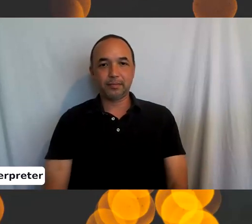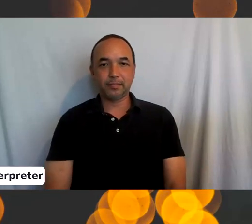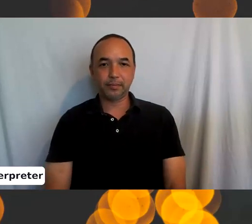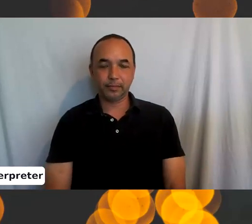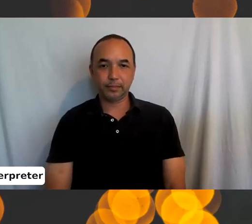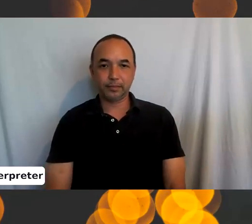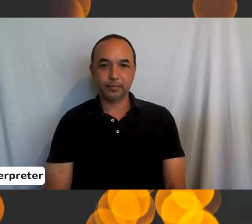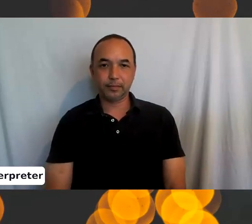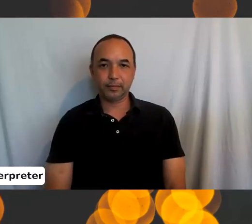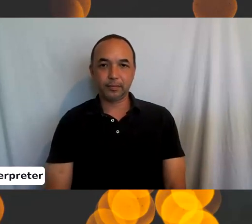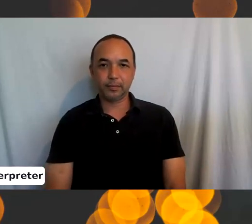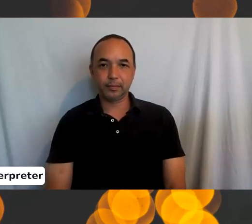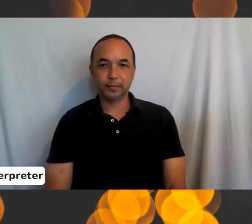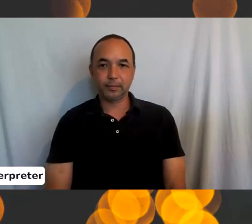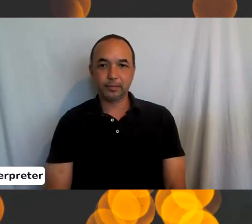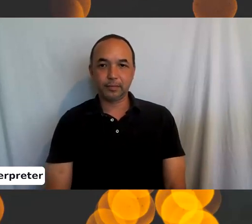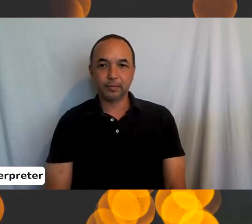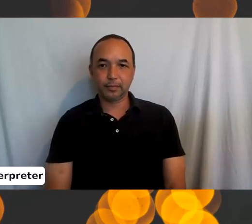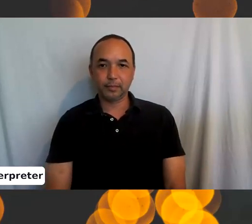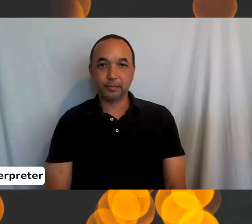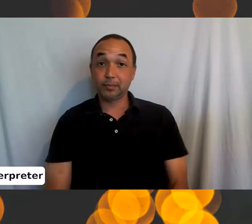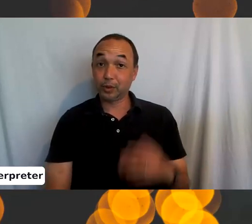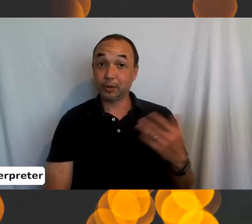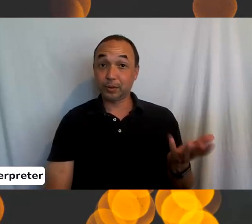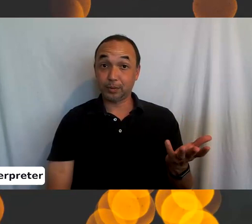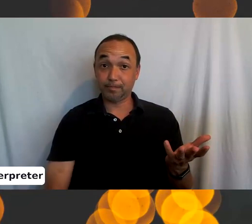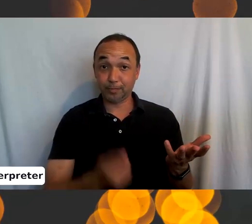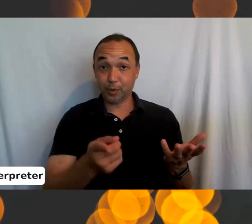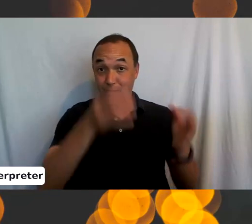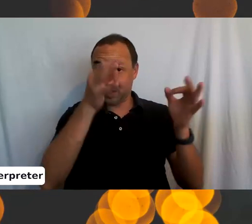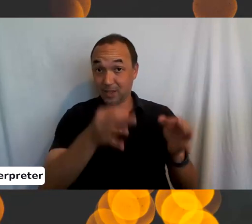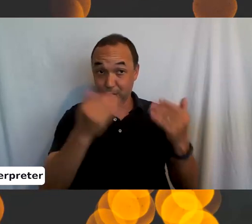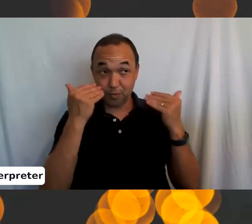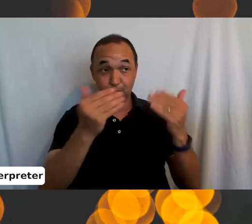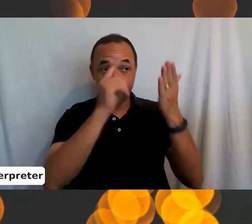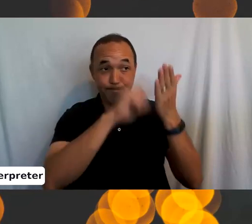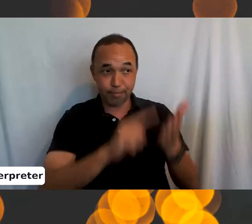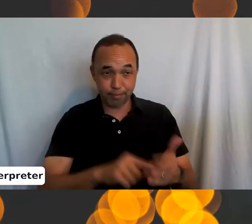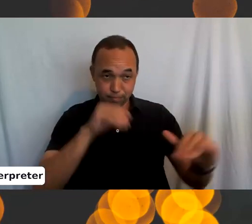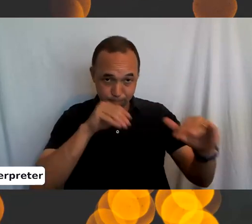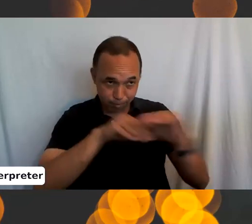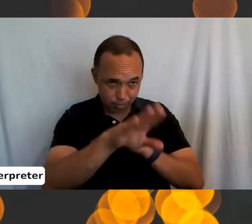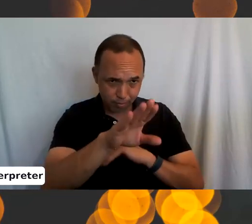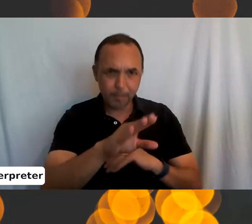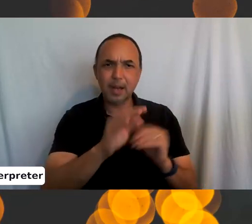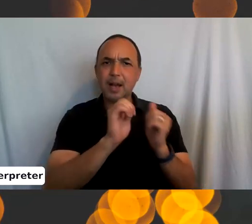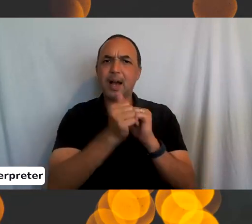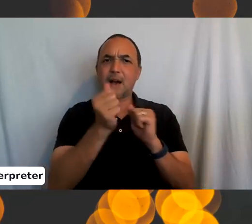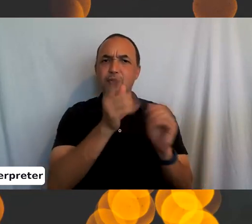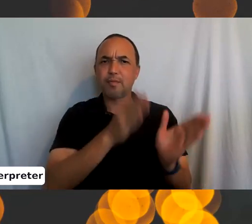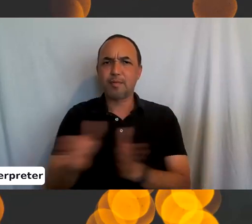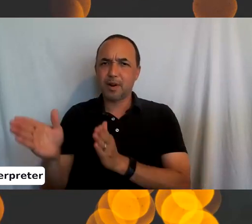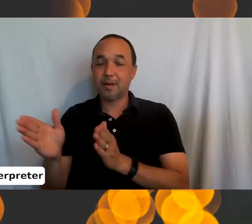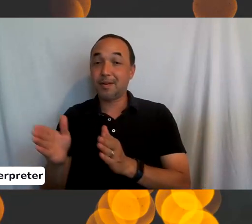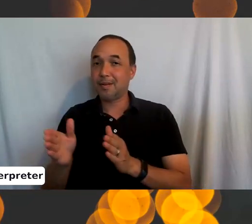So you've decided to go on an investigation. All right. Now, how you prepare depends on where you're